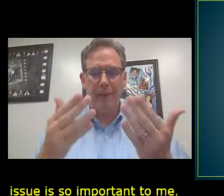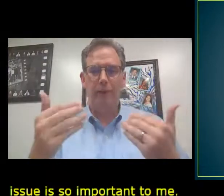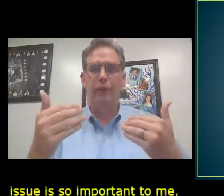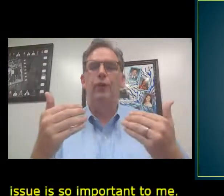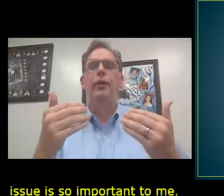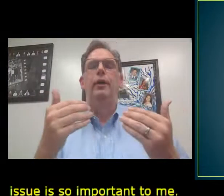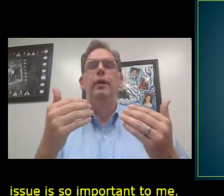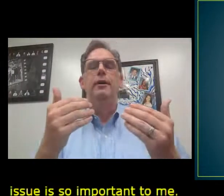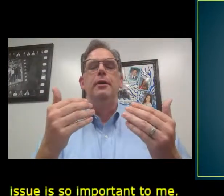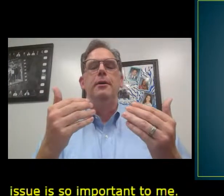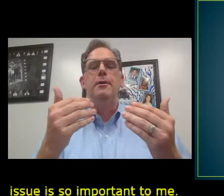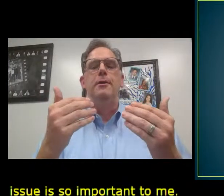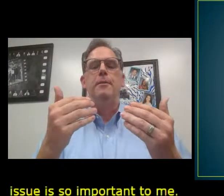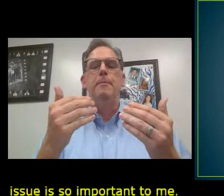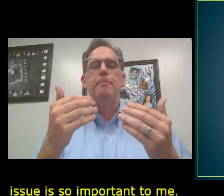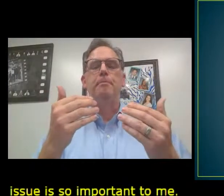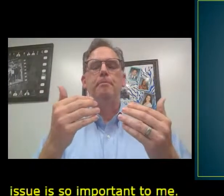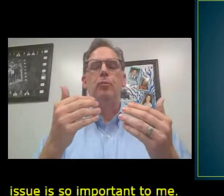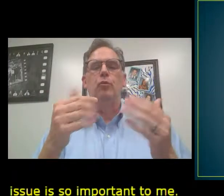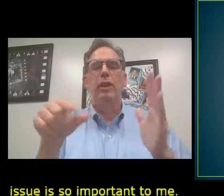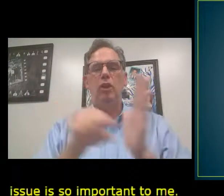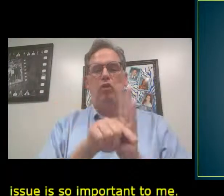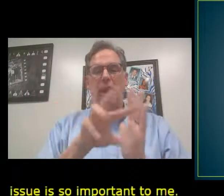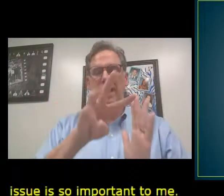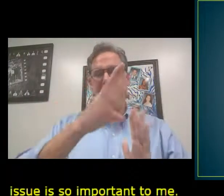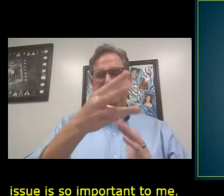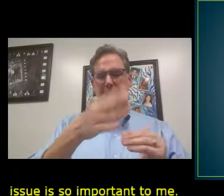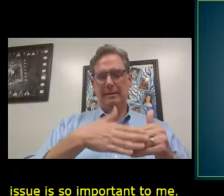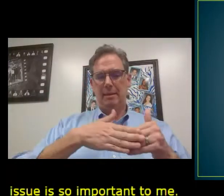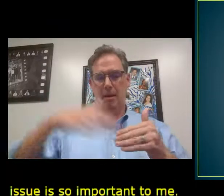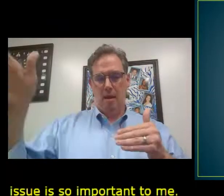Orange County for a regional program.